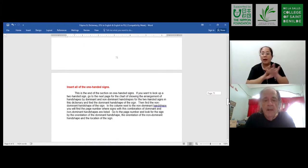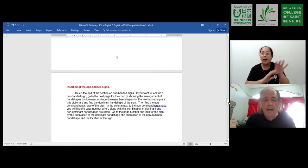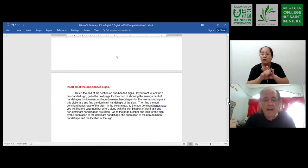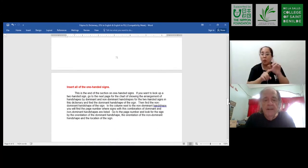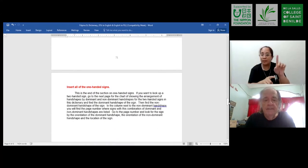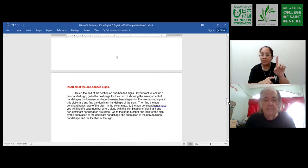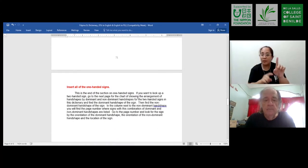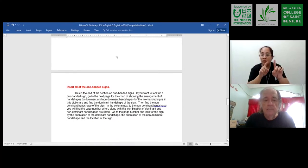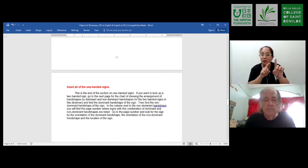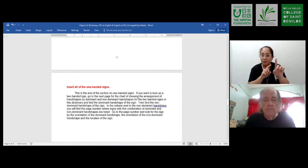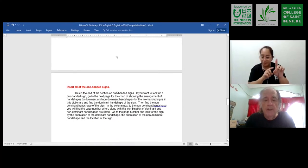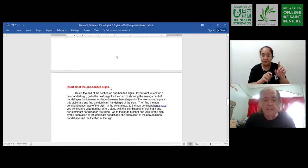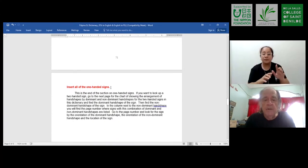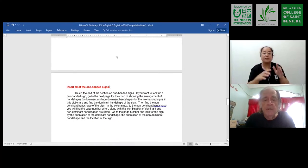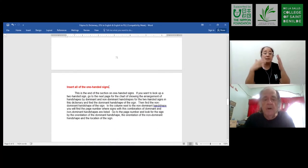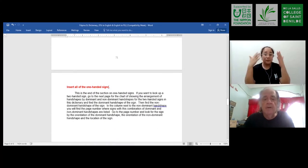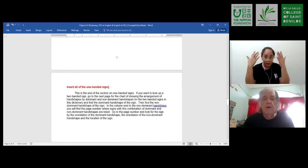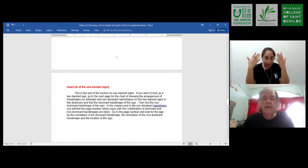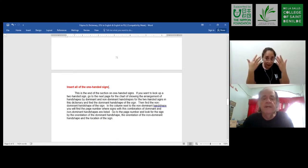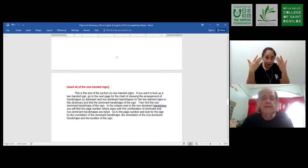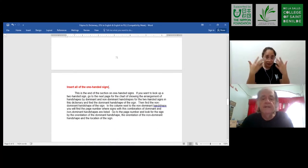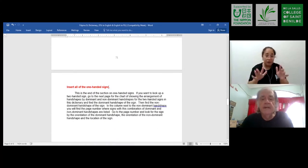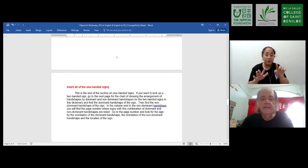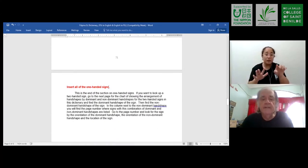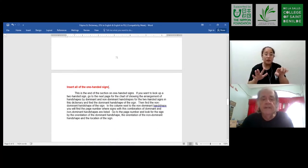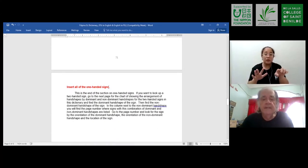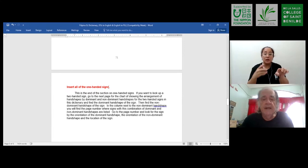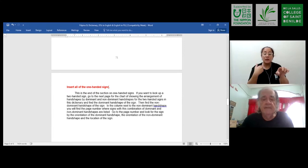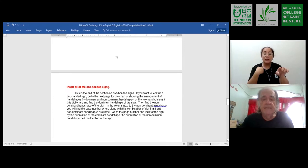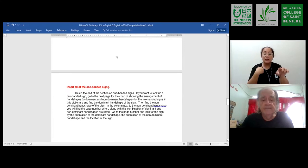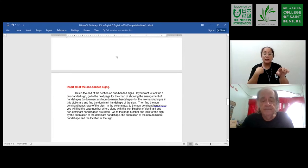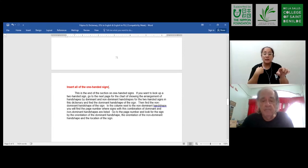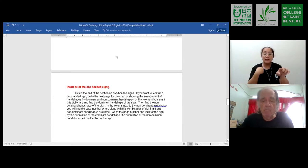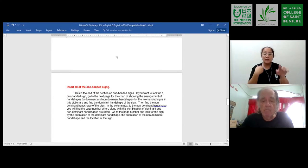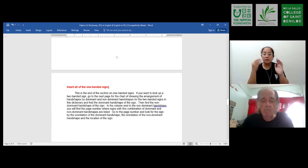And then insert all the one-handed signs in the text.